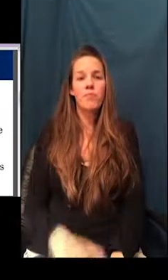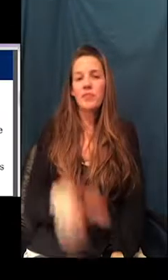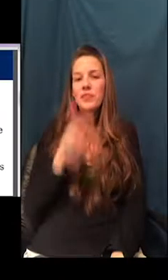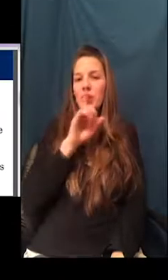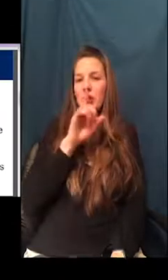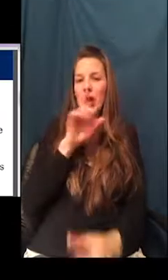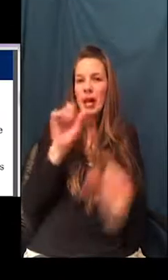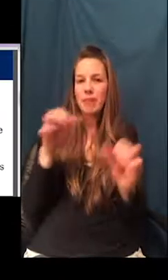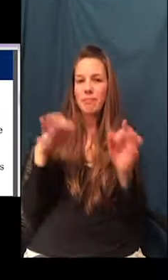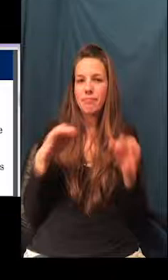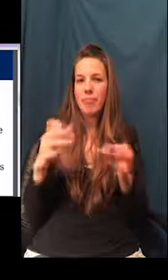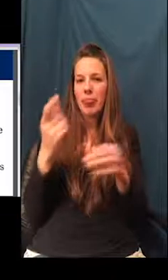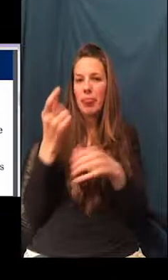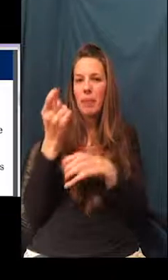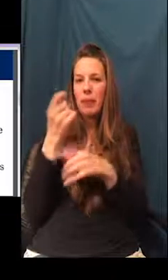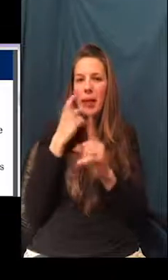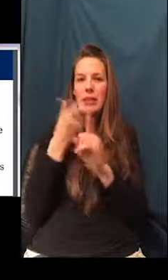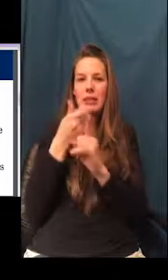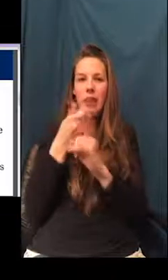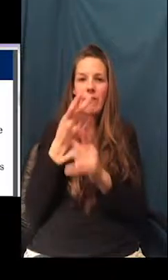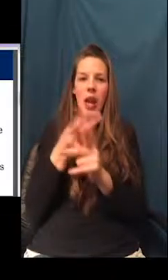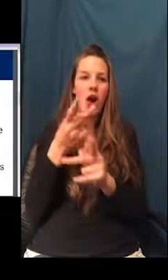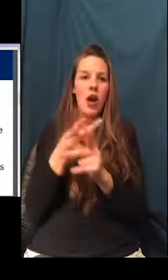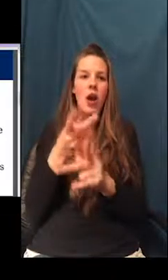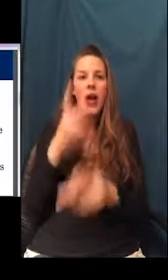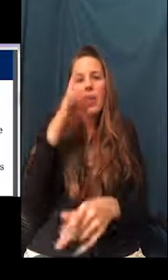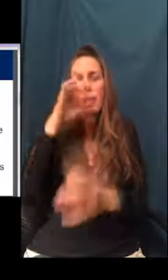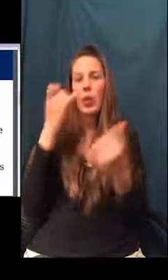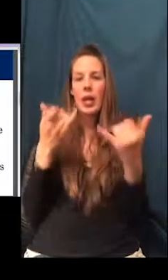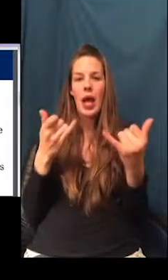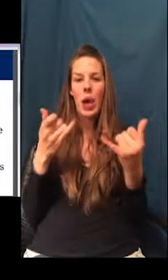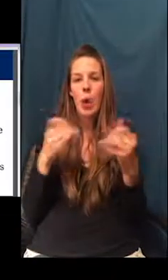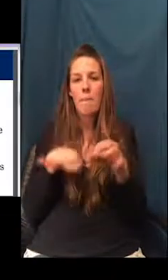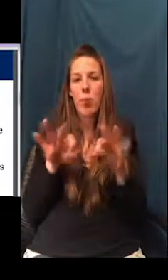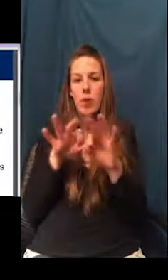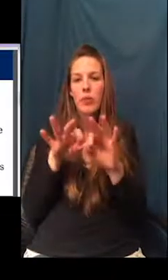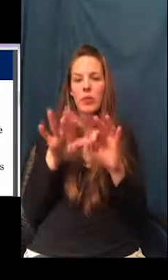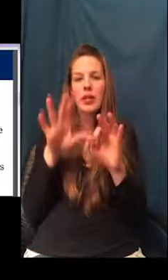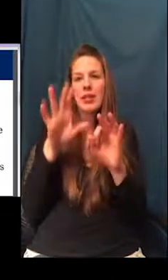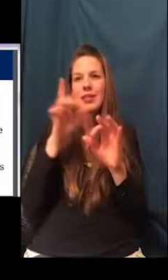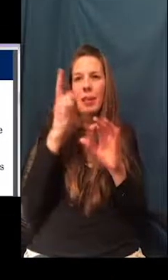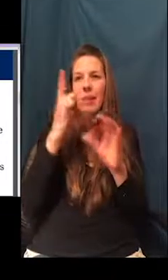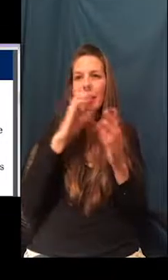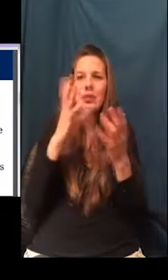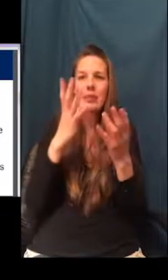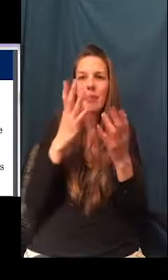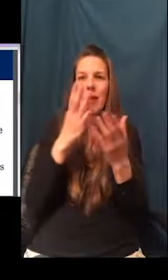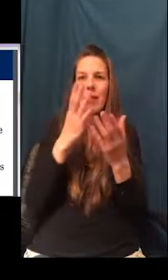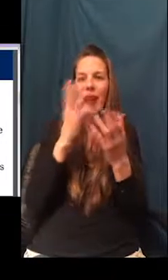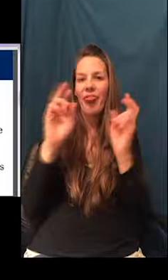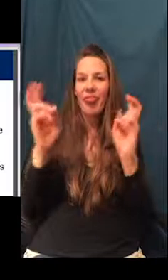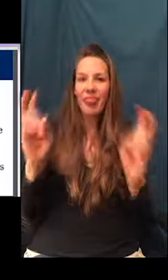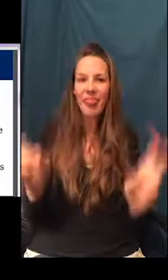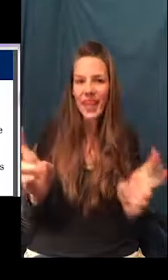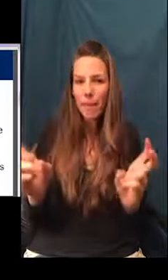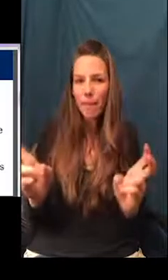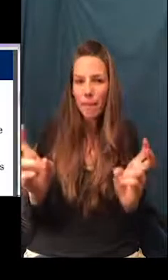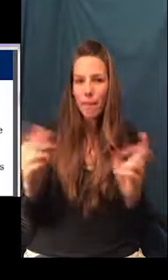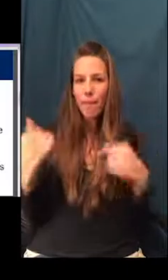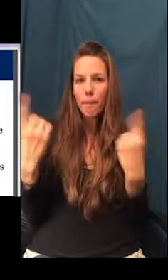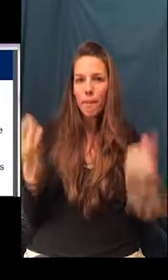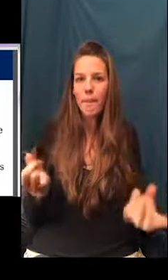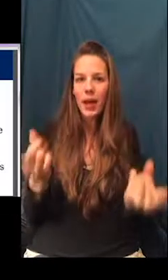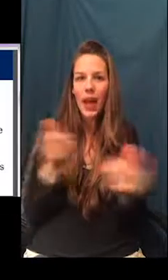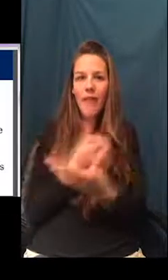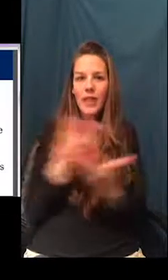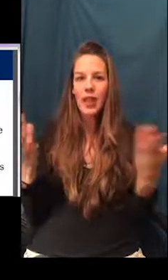Sure, I can talk a little bit about self-care. I think right now, something that has been sort of a theme during this pandemic is that